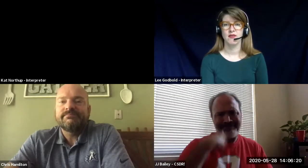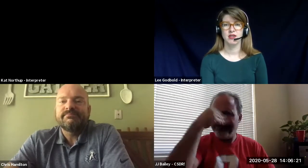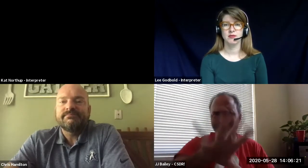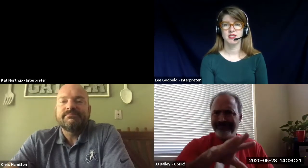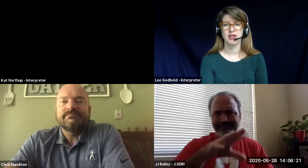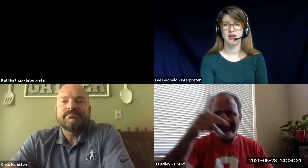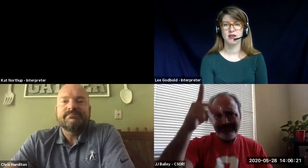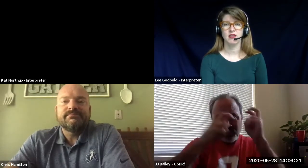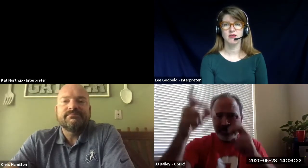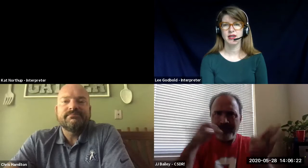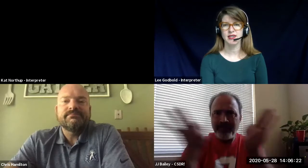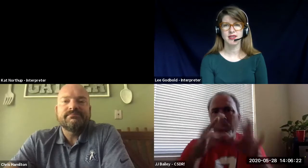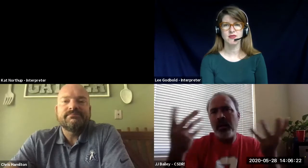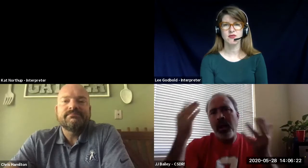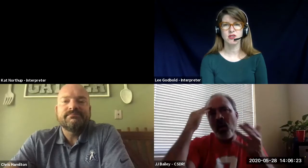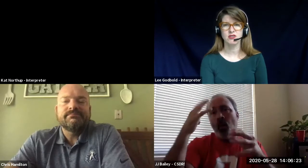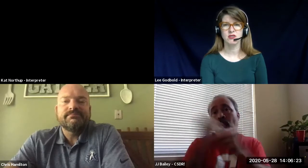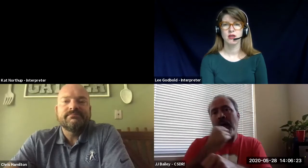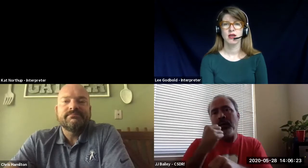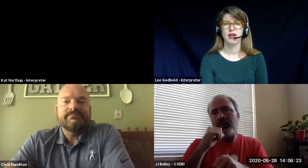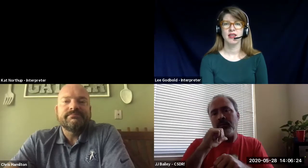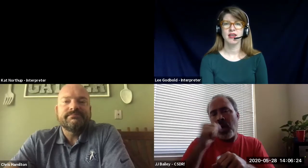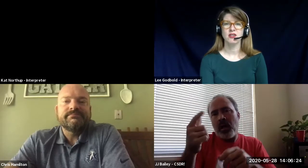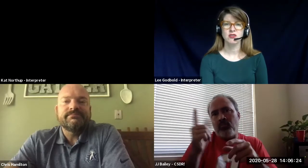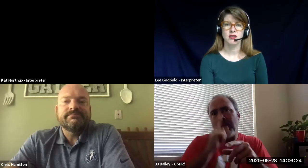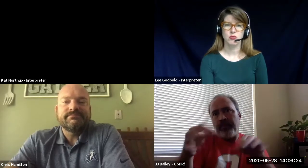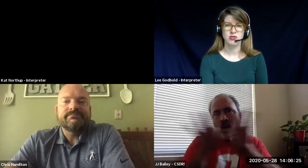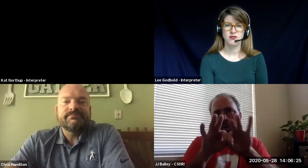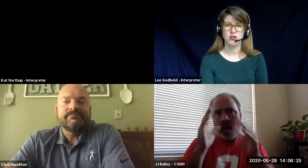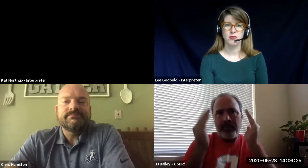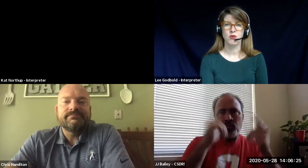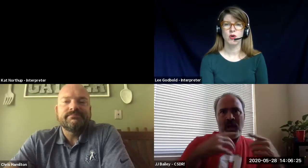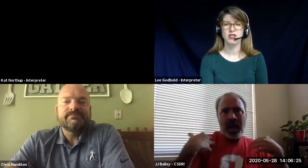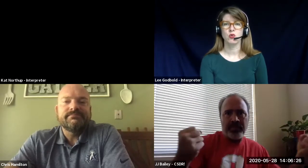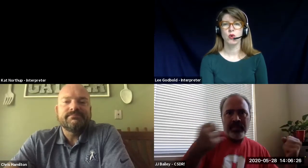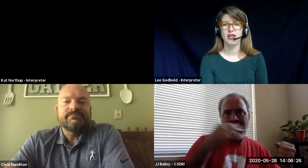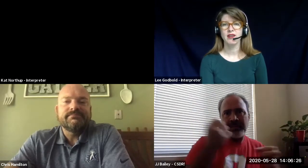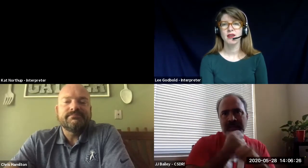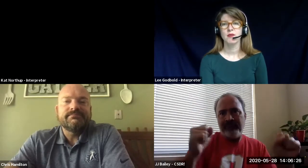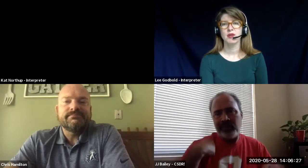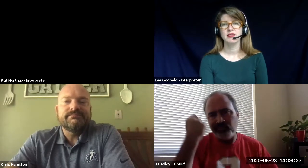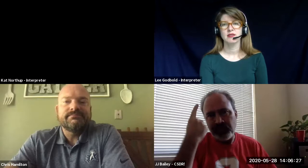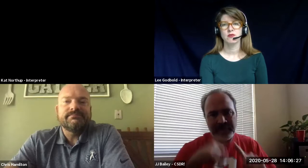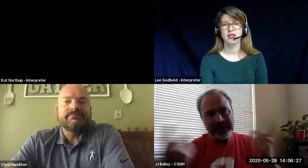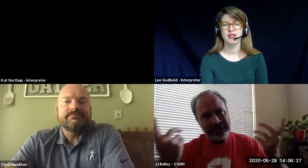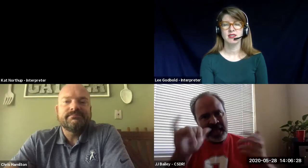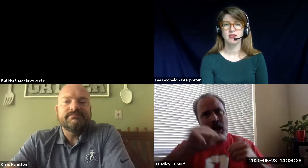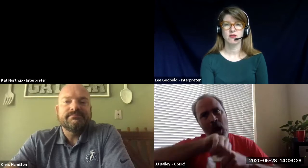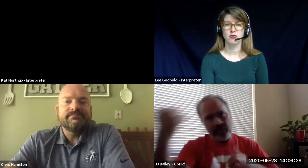them saying, you know, hey, safety first. And they understand the importance of tournament and wanting to win, but recognizing that the focus should be